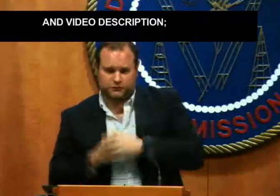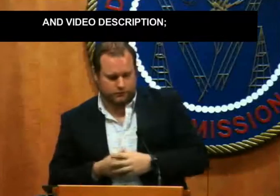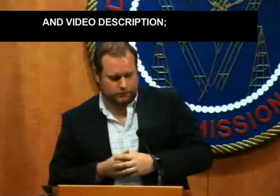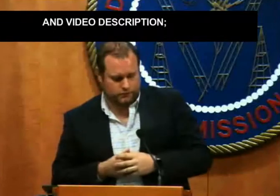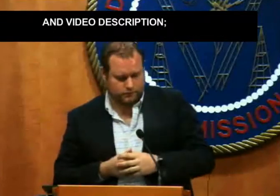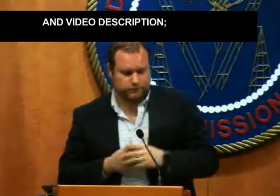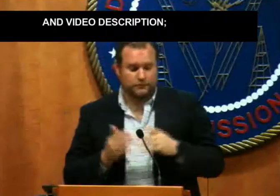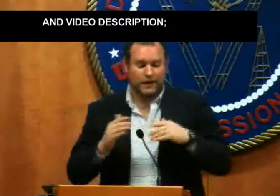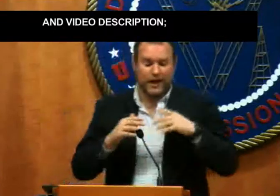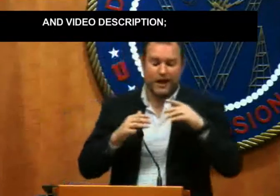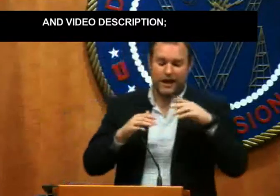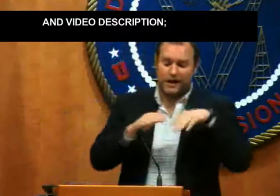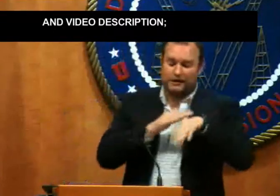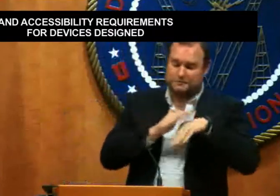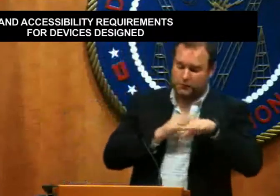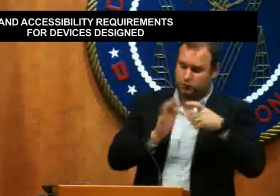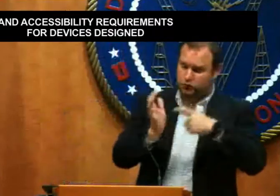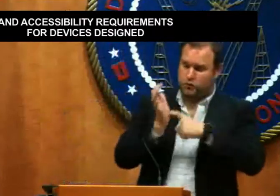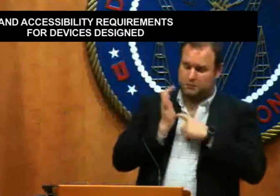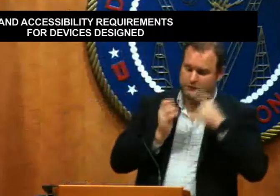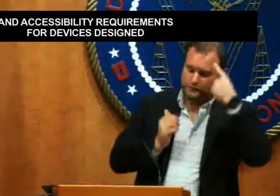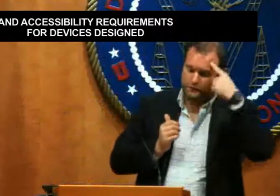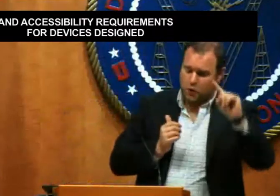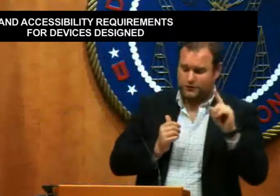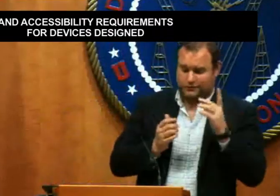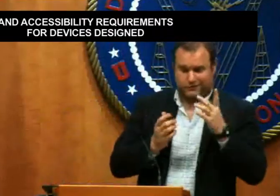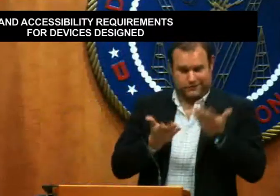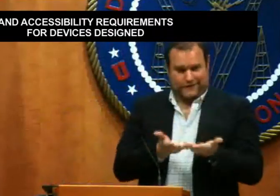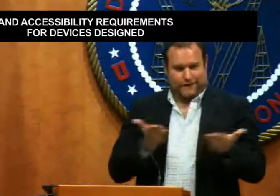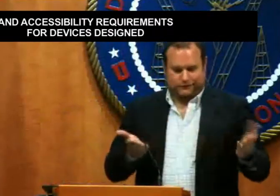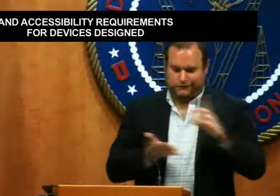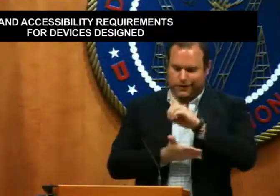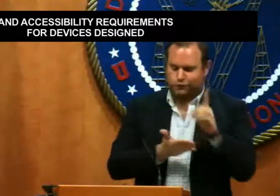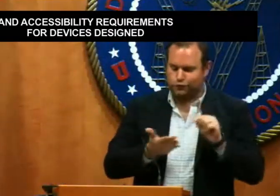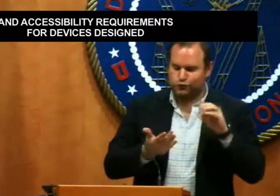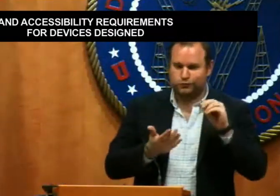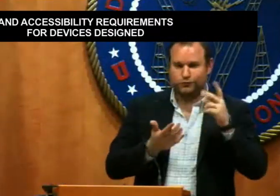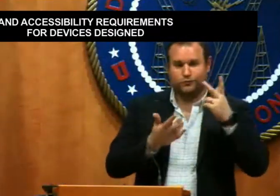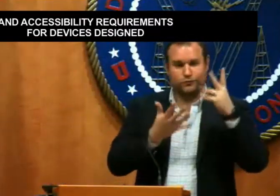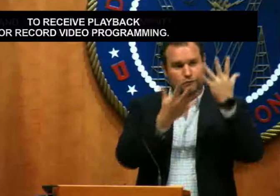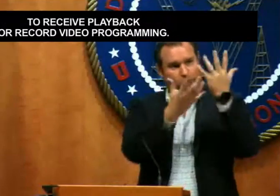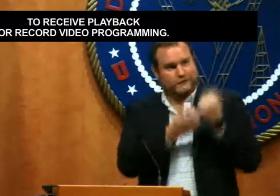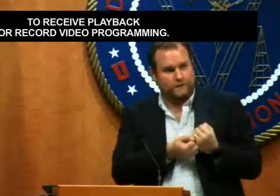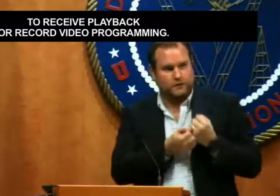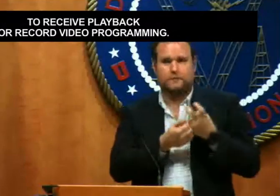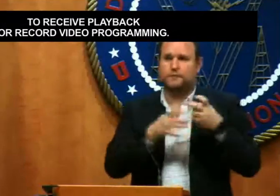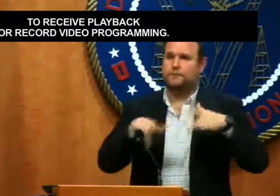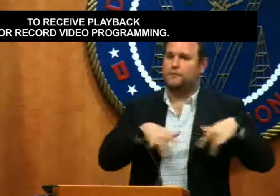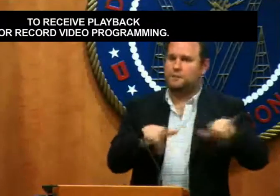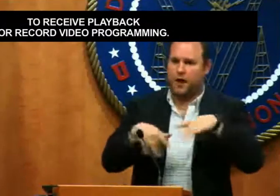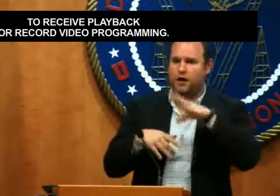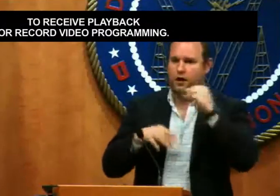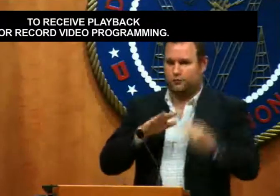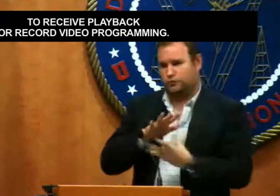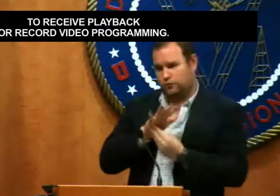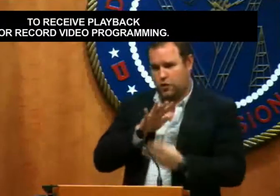video description, and accessibility requirements for devices designed to receive, playback,